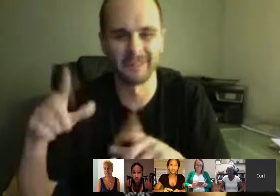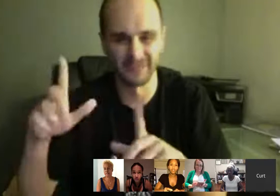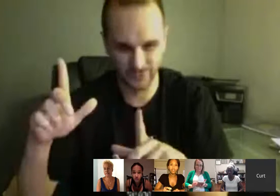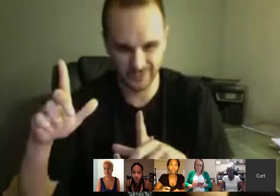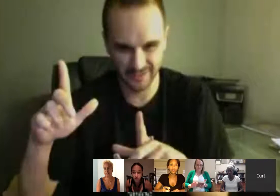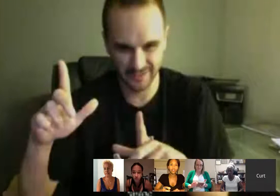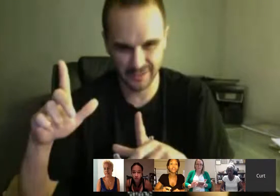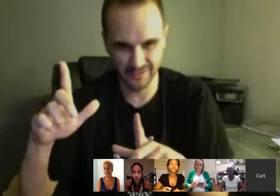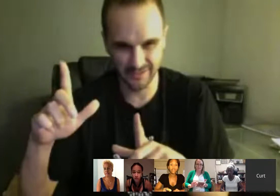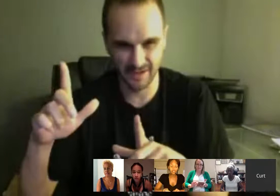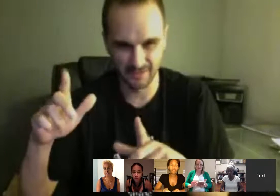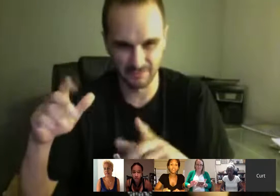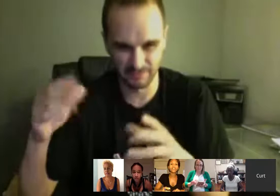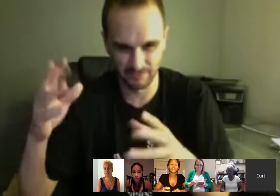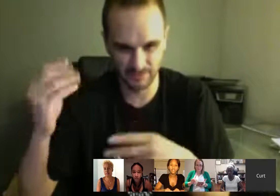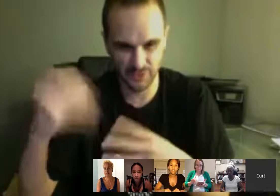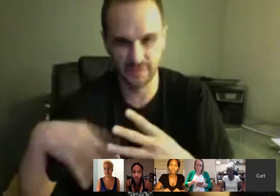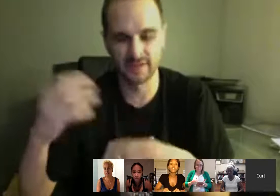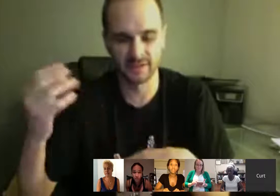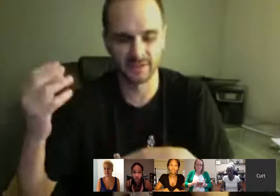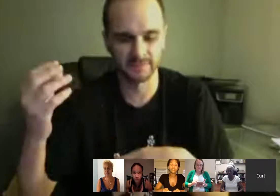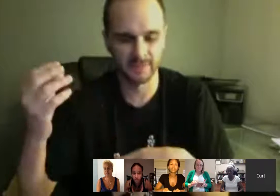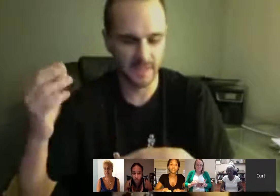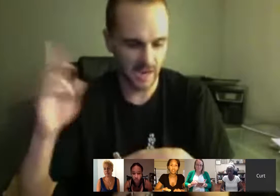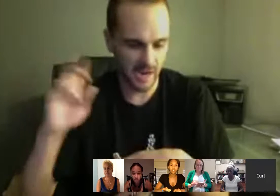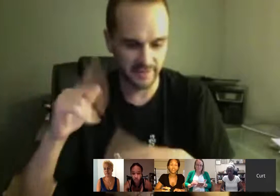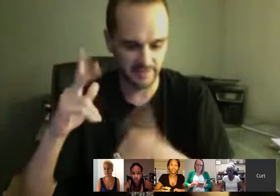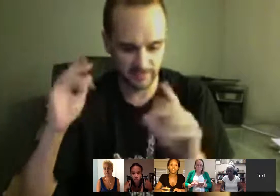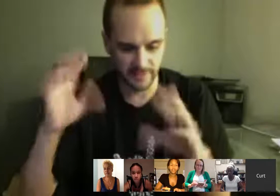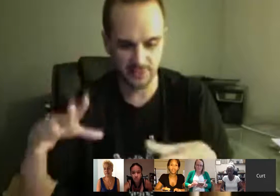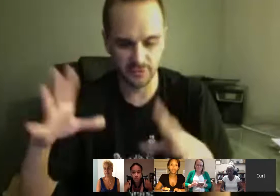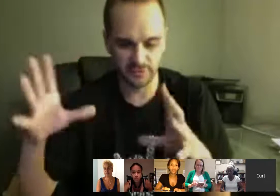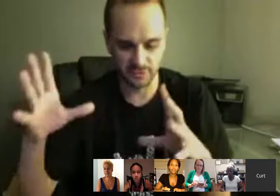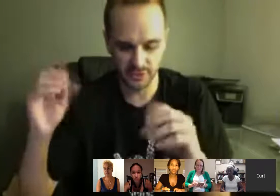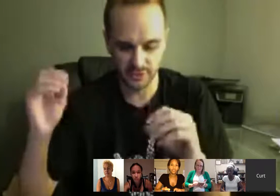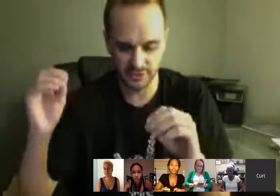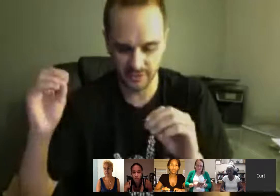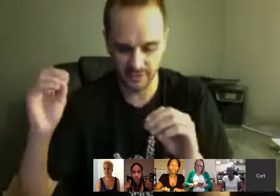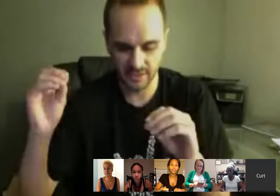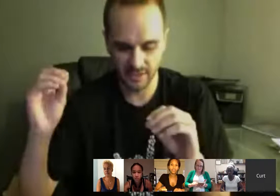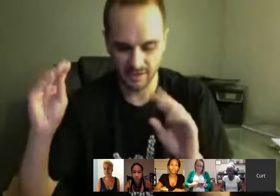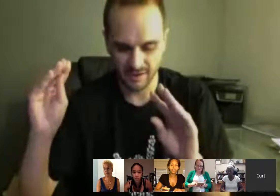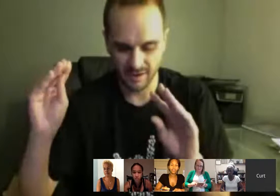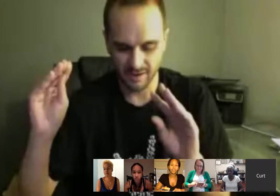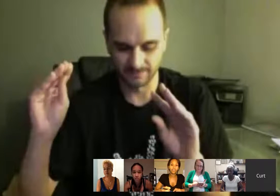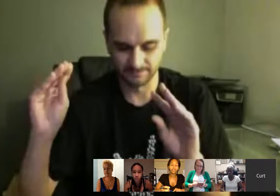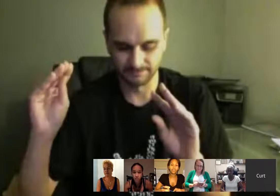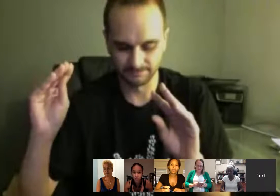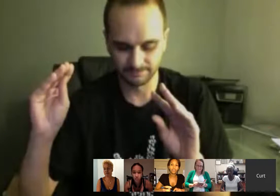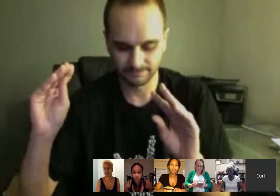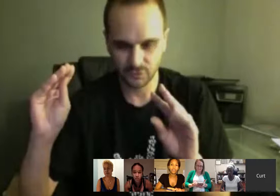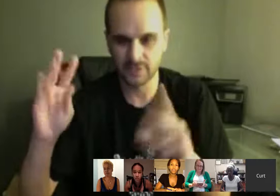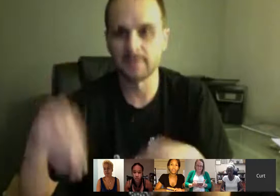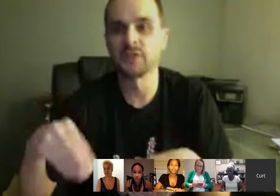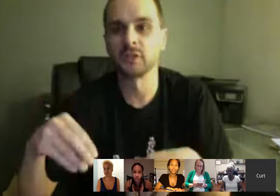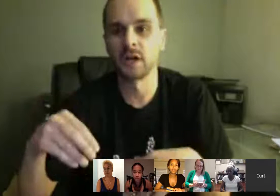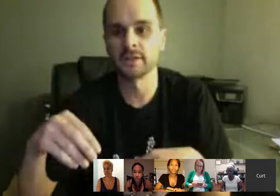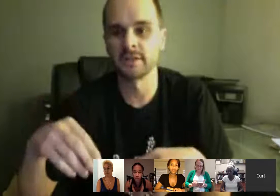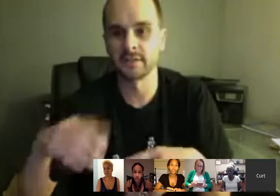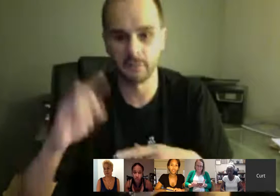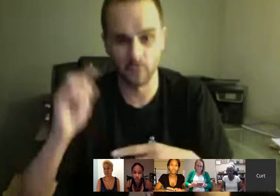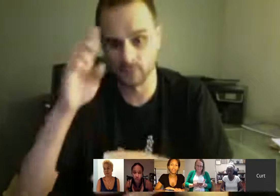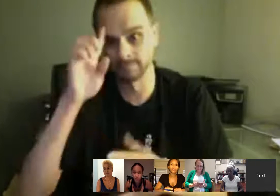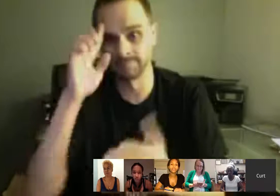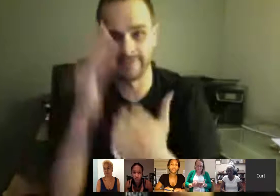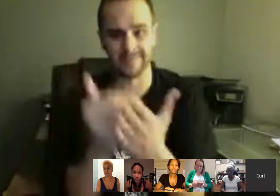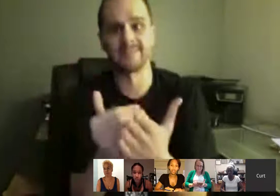up my linguistics sheet that I had a deaf professor, so she has a bunch of